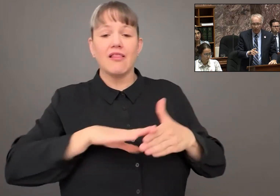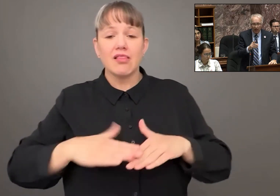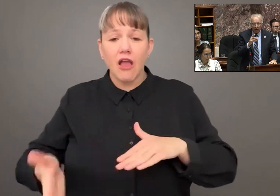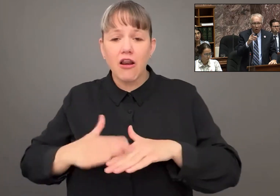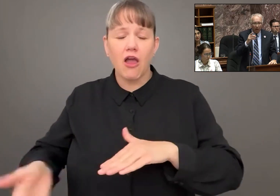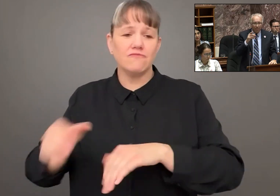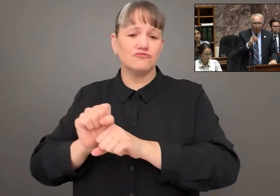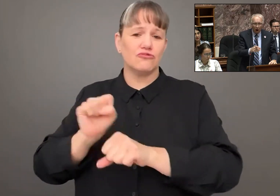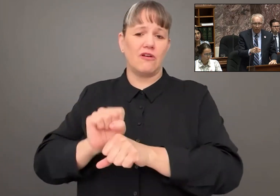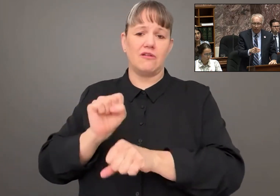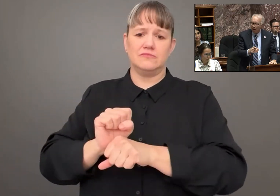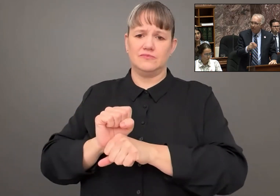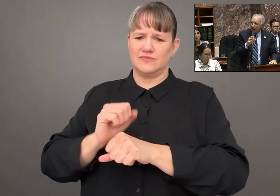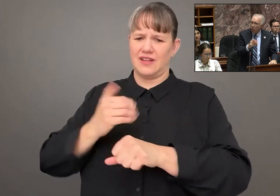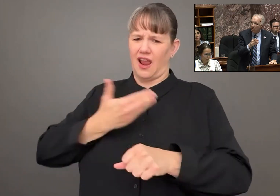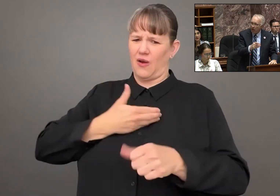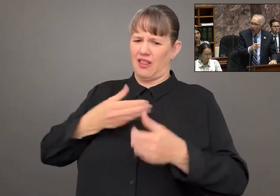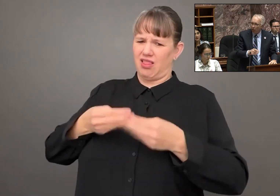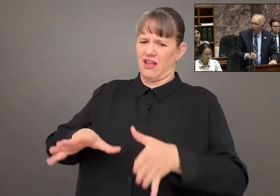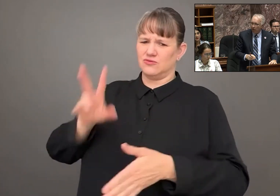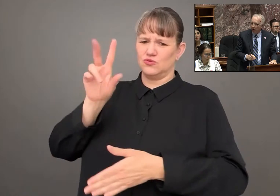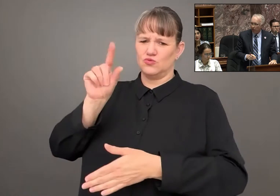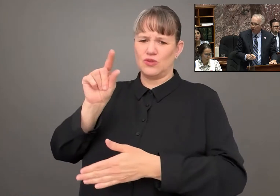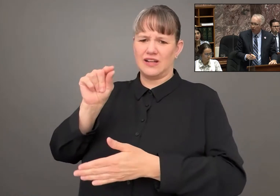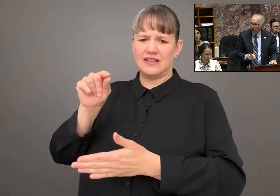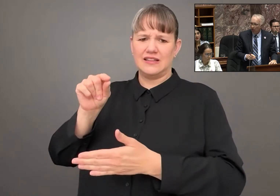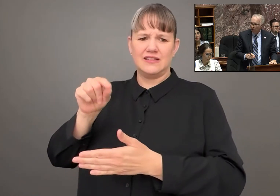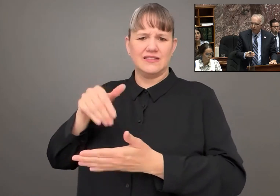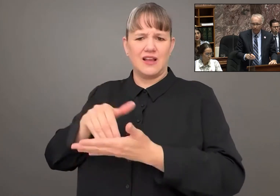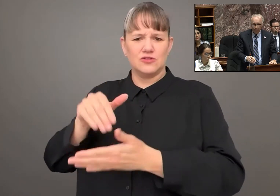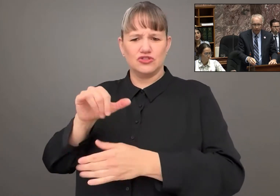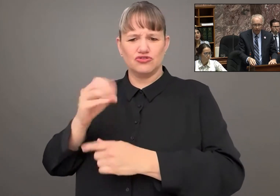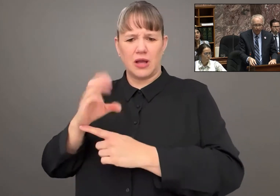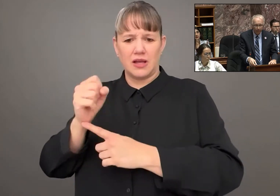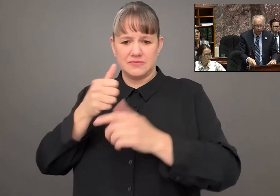the NDP, even though they promised they wouldn't be closing mills.